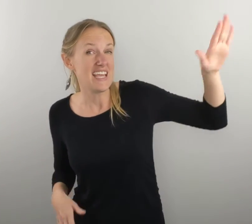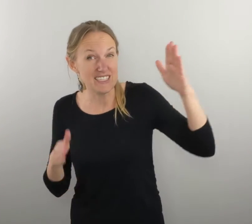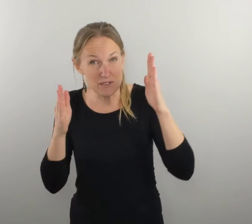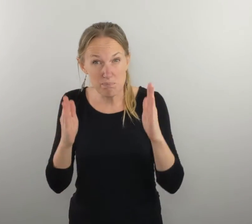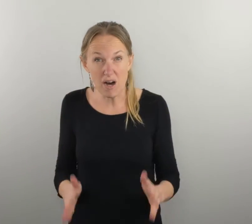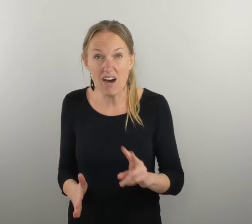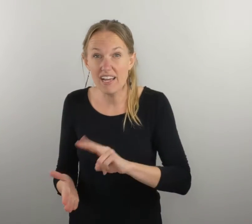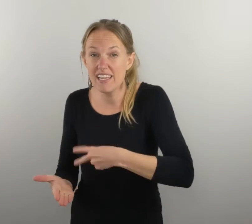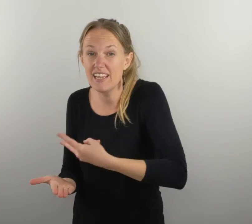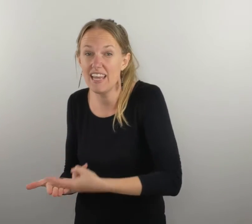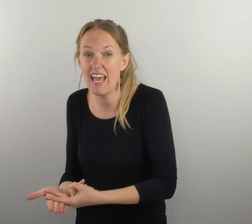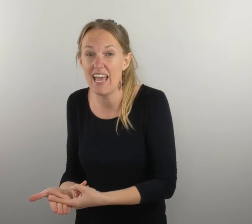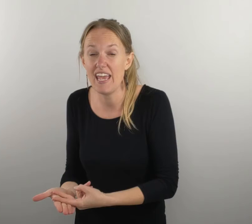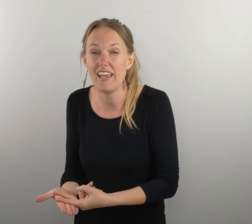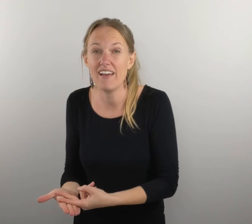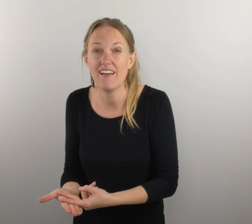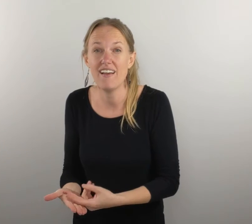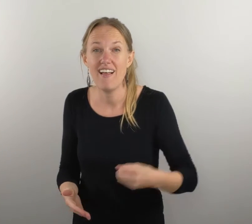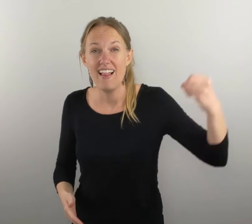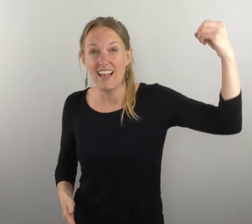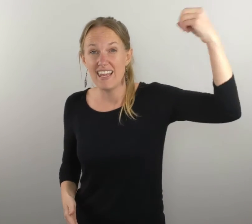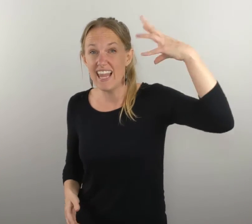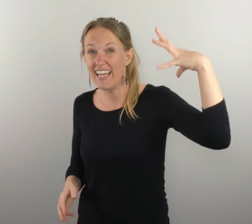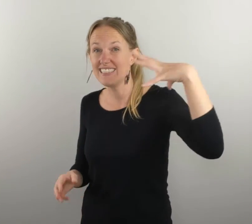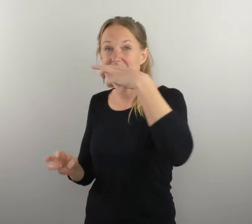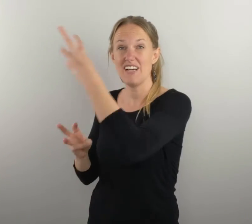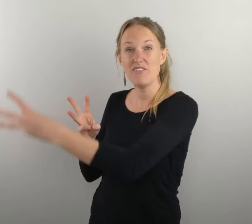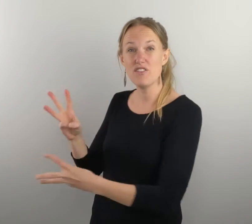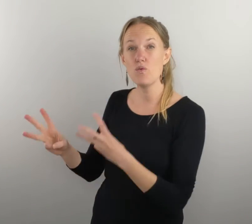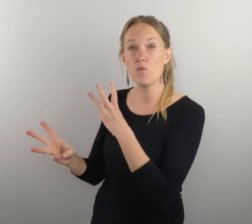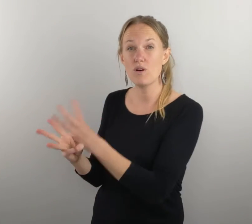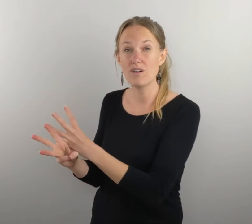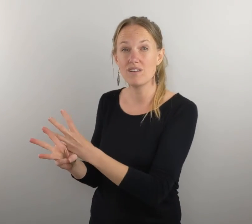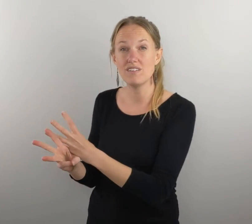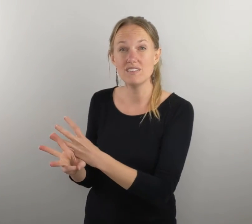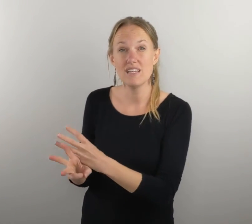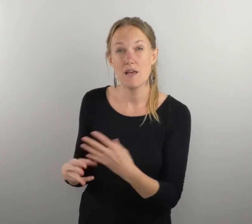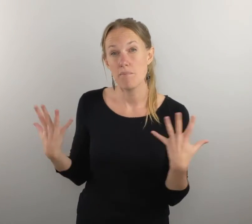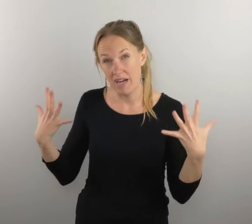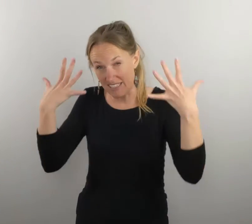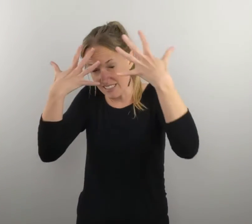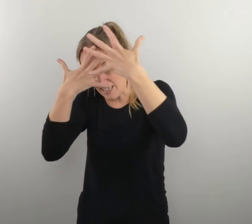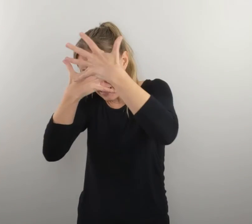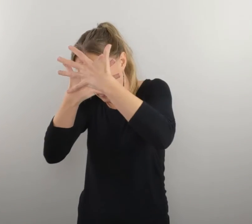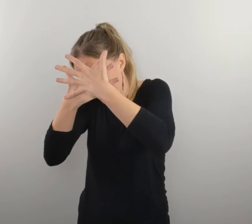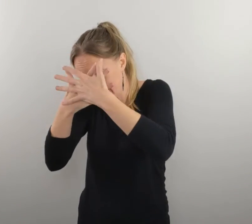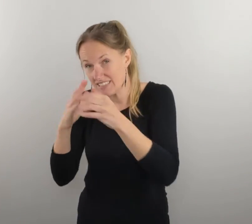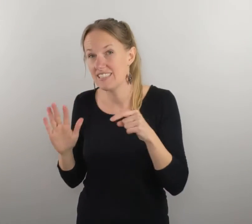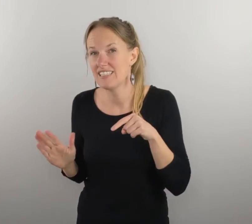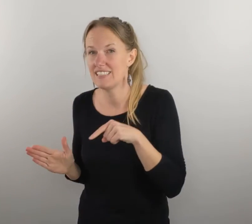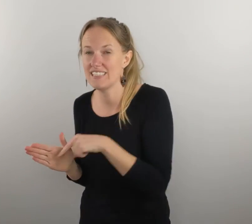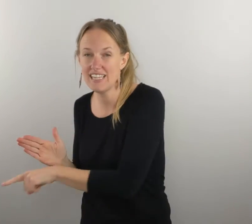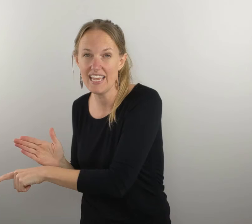his body lay, light of the world by darkness